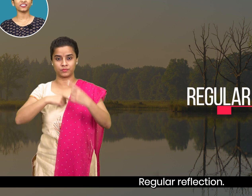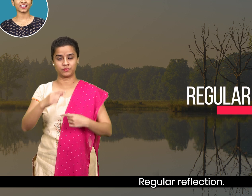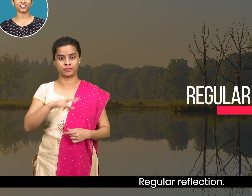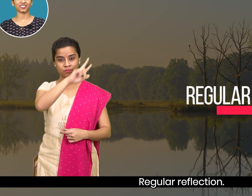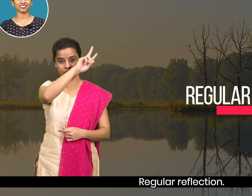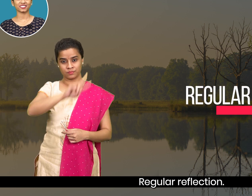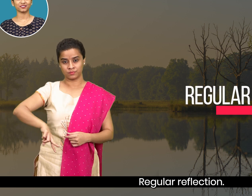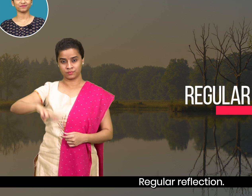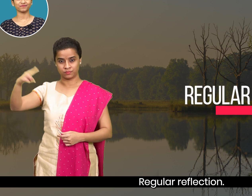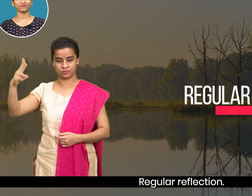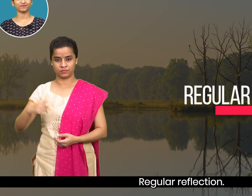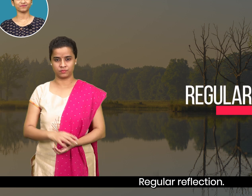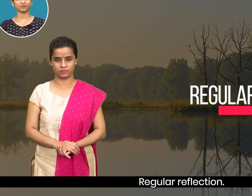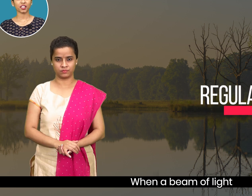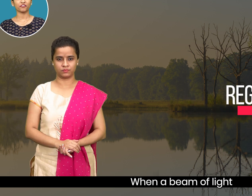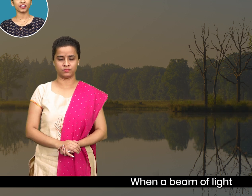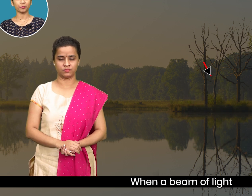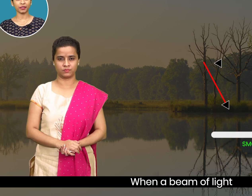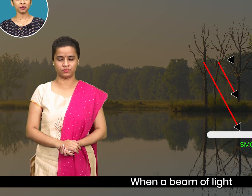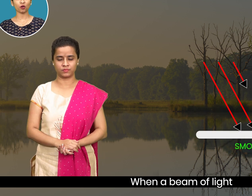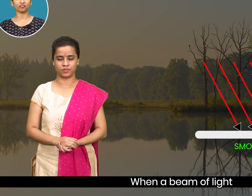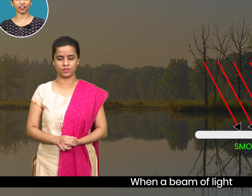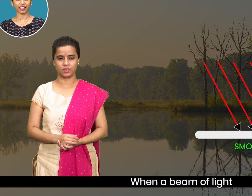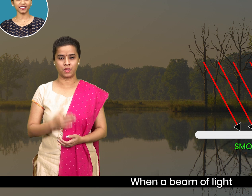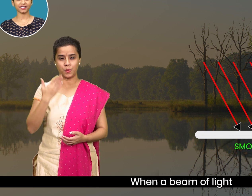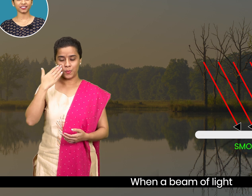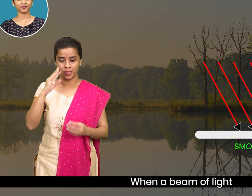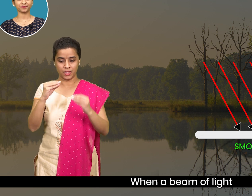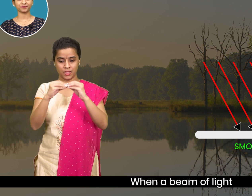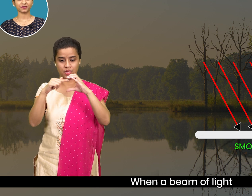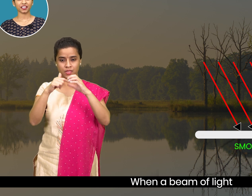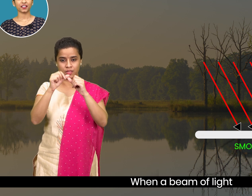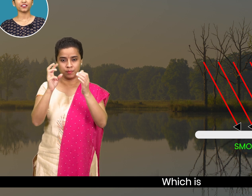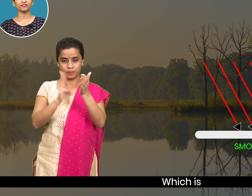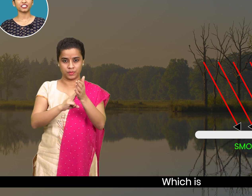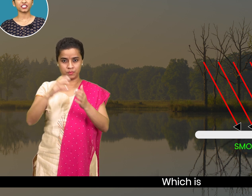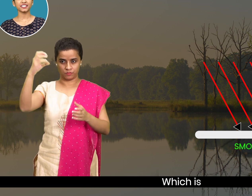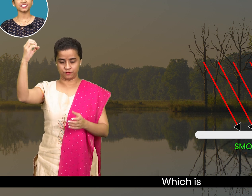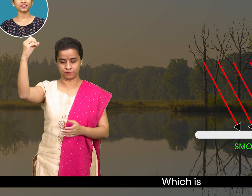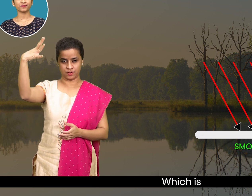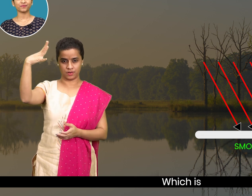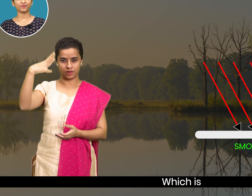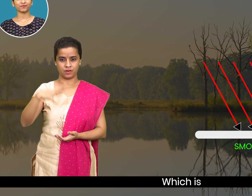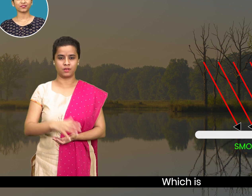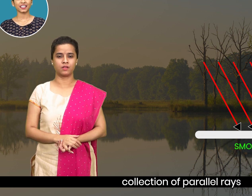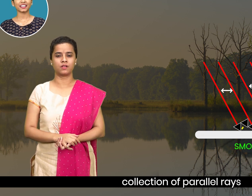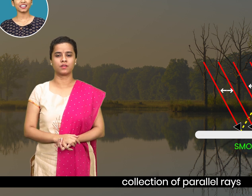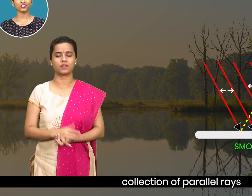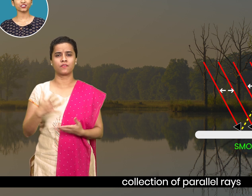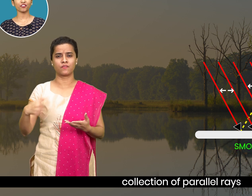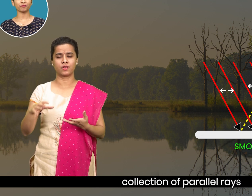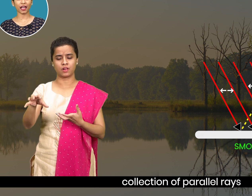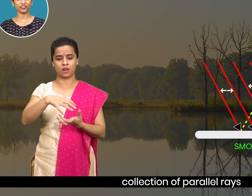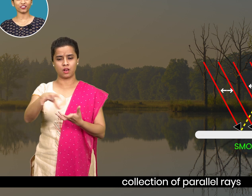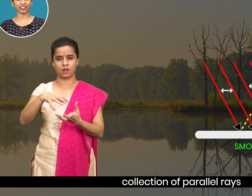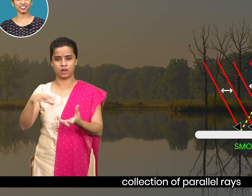Regular reflection. When a beam of light, which is